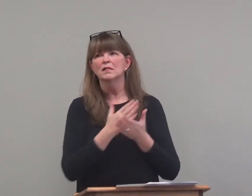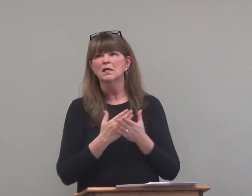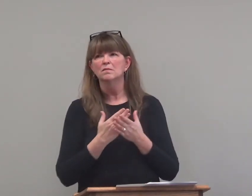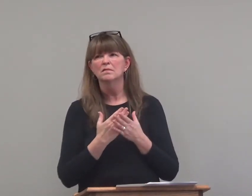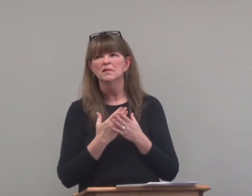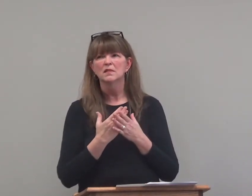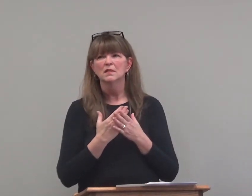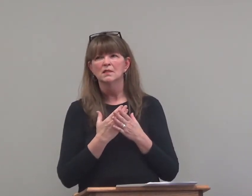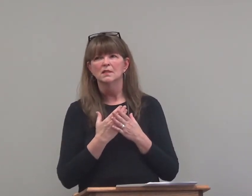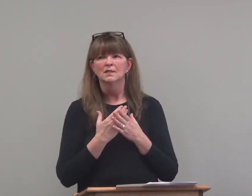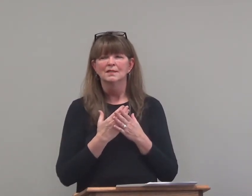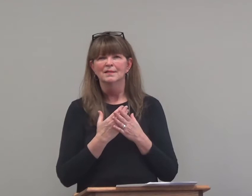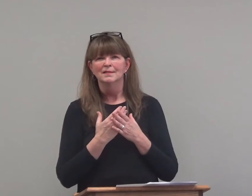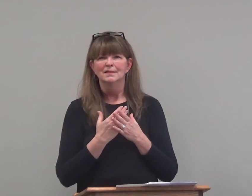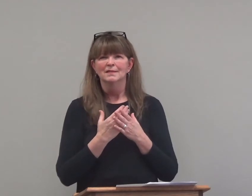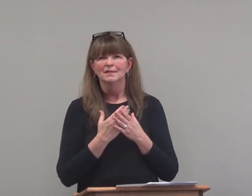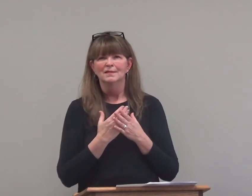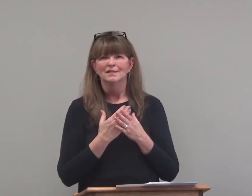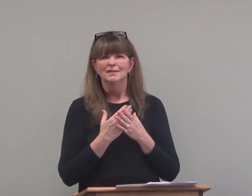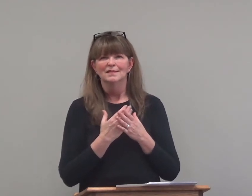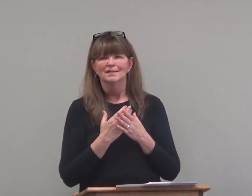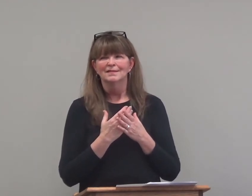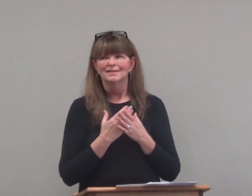You know, internally, of course, we all have some of our own